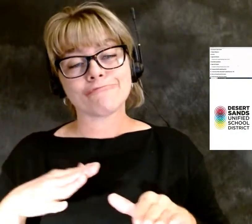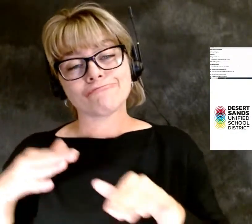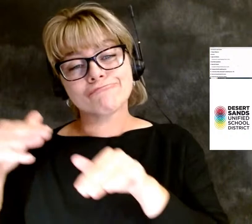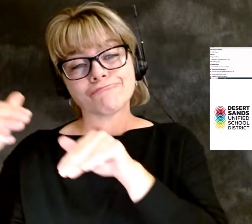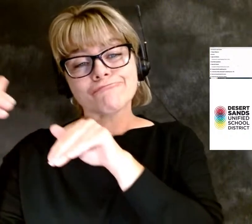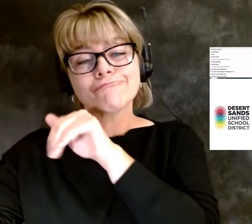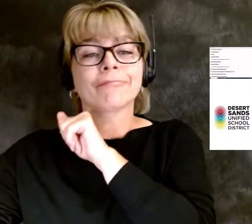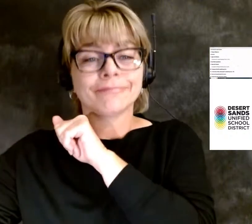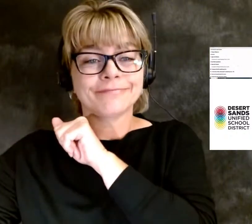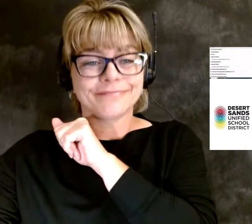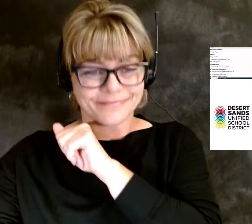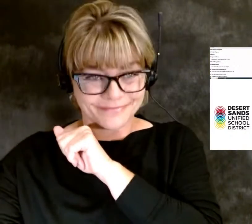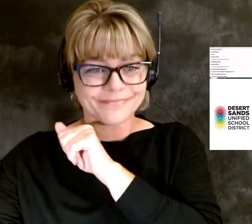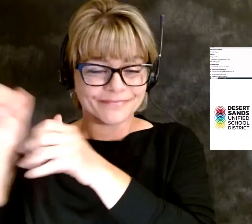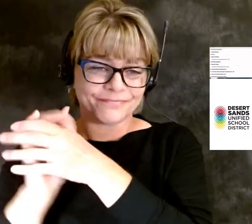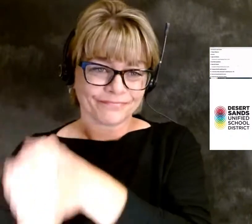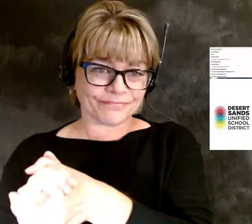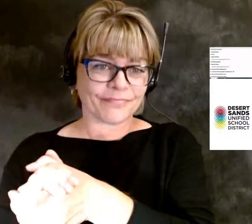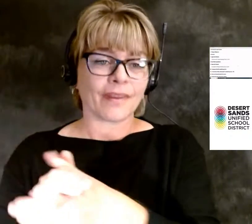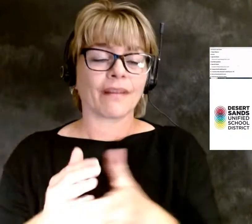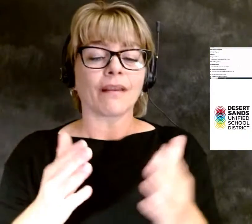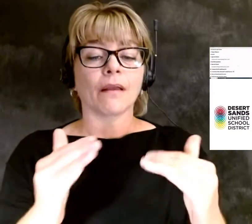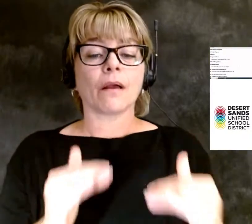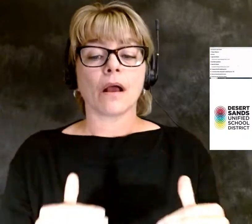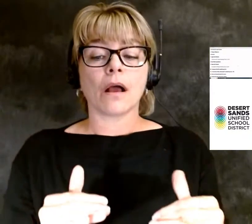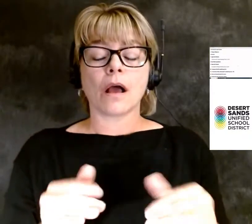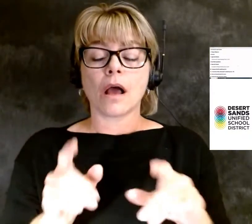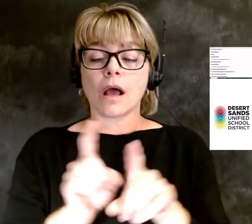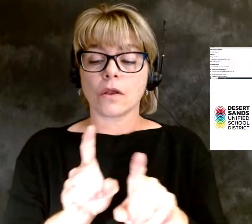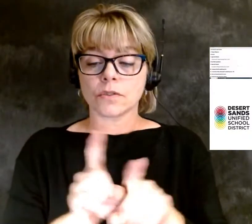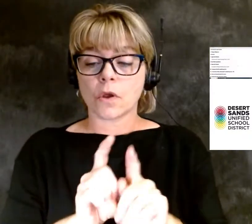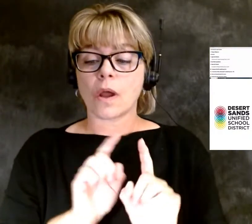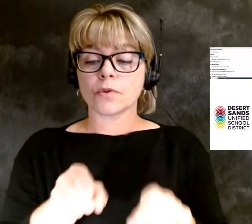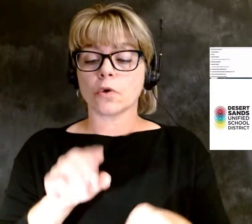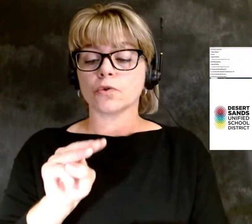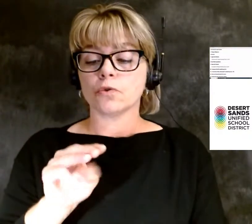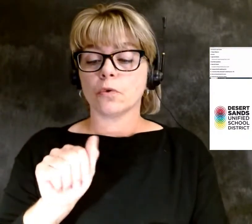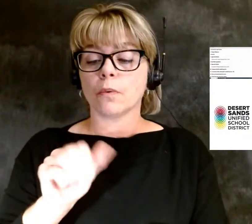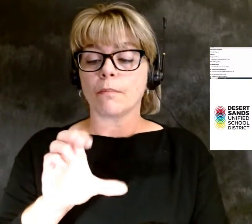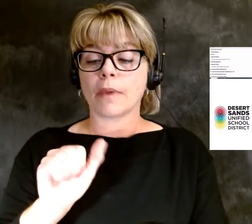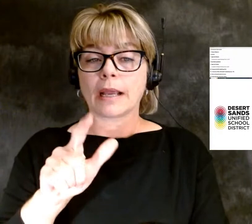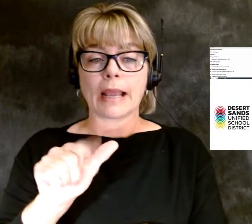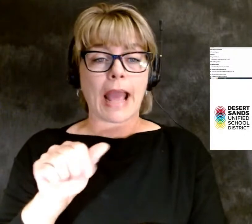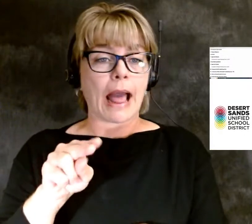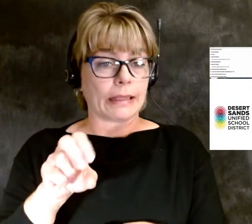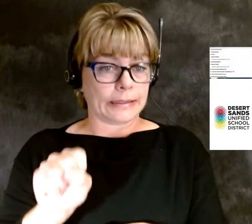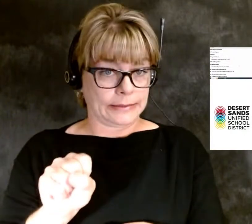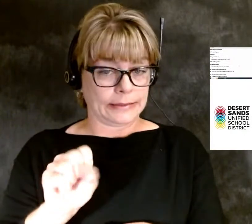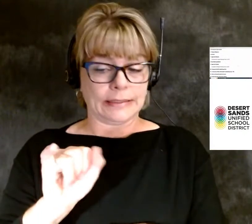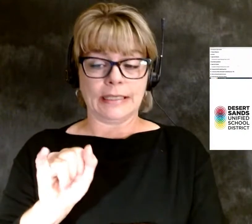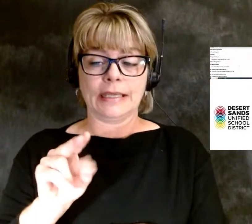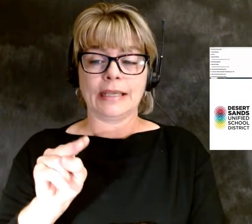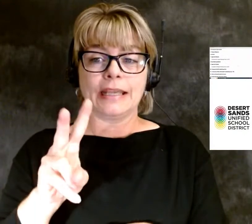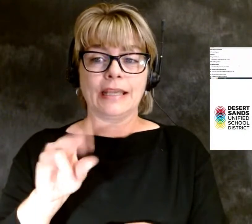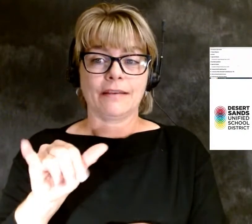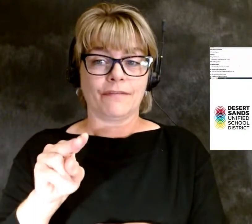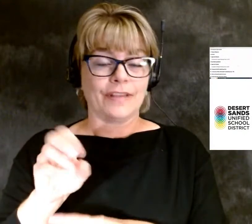I was able to go to the McCallum's invitation again to Desert Sands students and parents